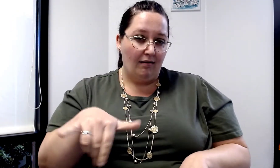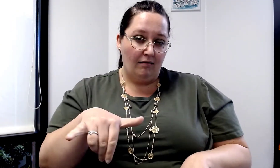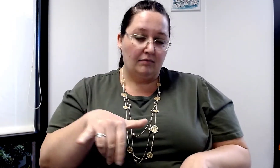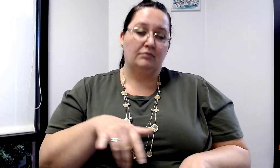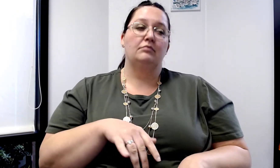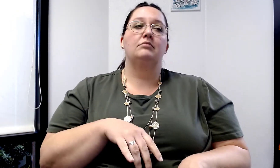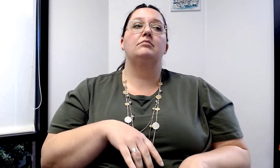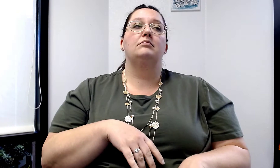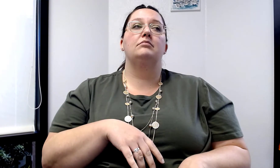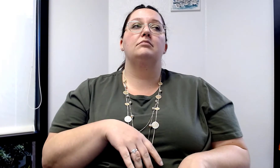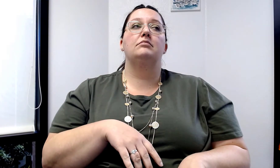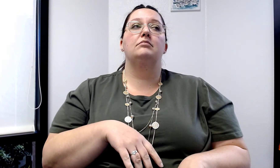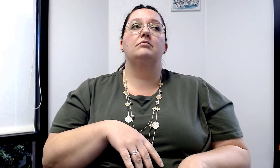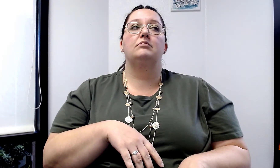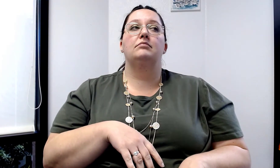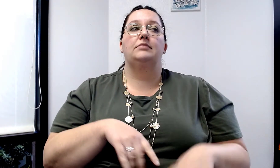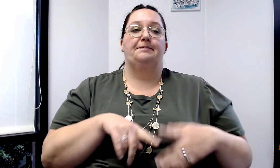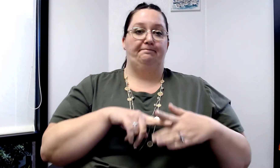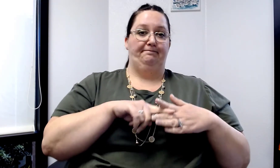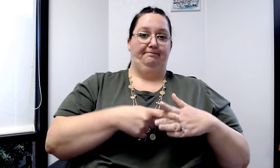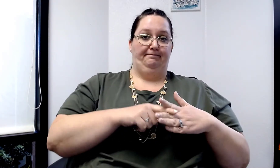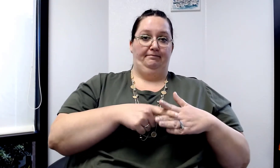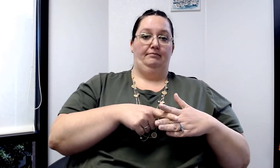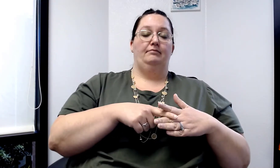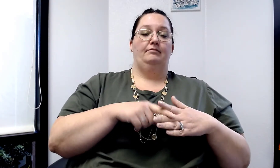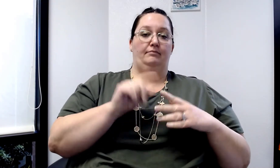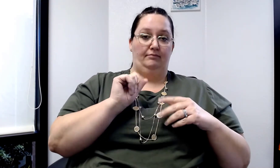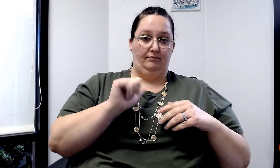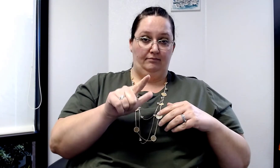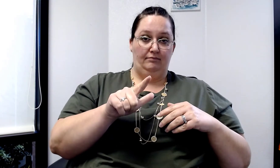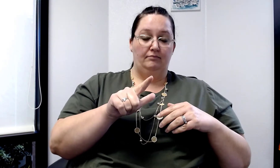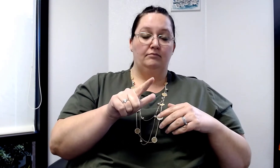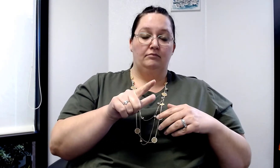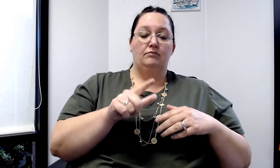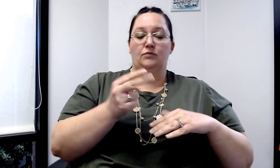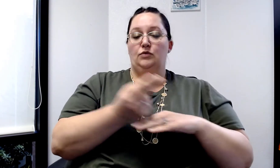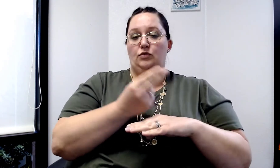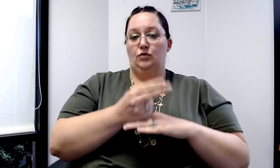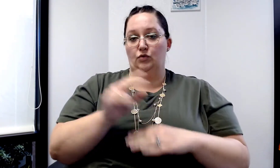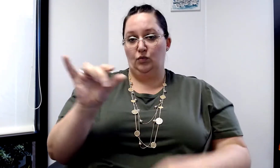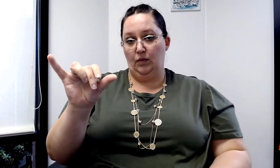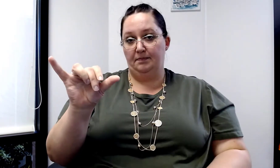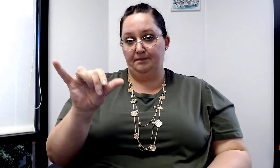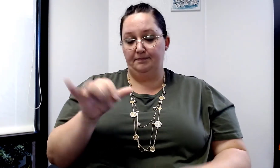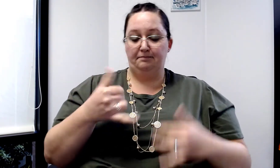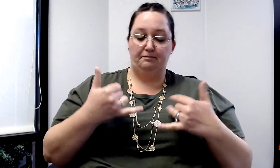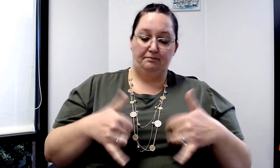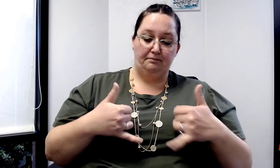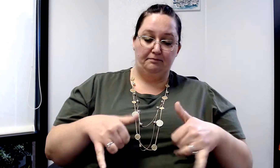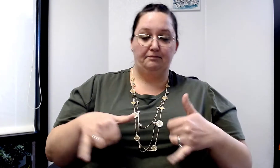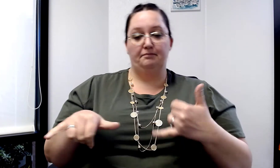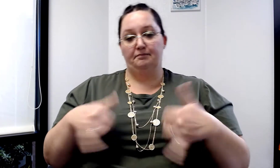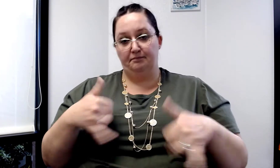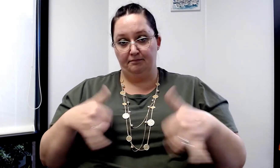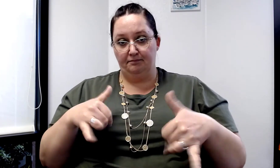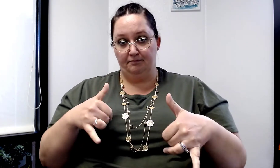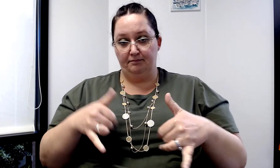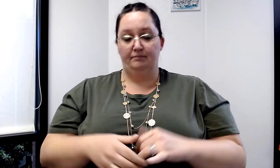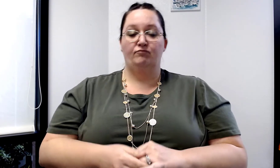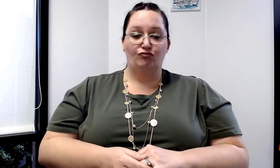You will see that out there. That's fine. Original ASL, though, uses the Y hand shape. It has been modified, though,